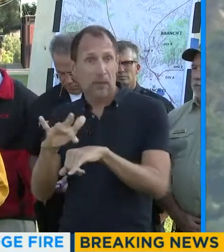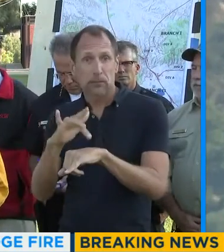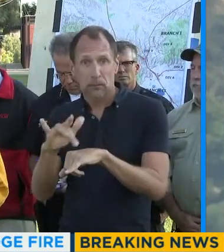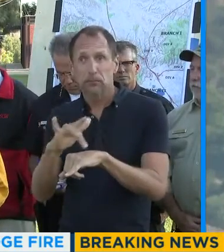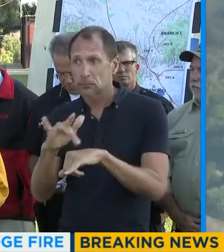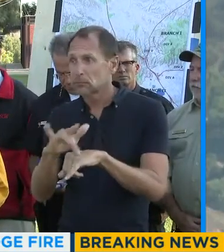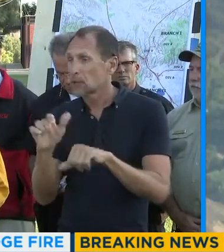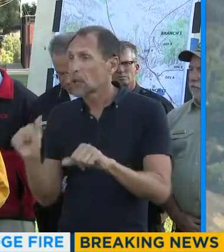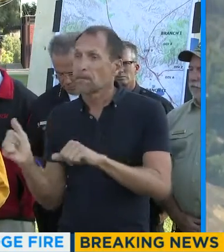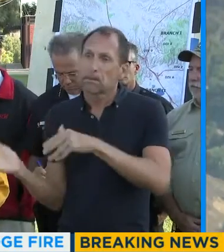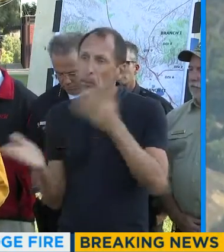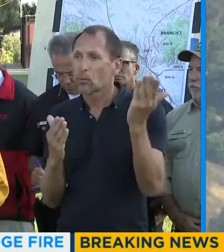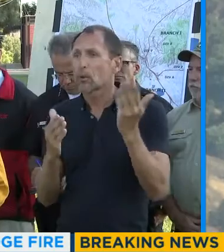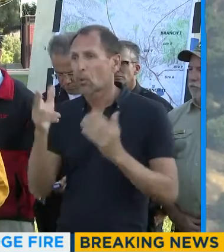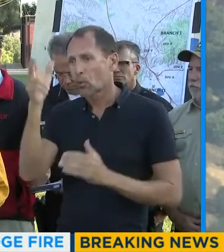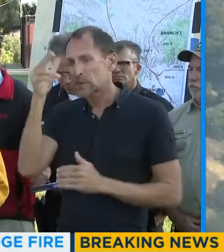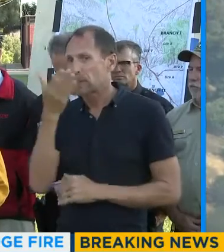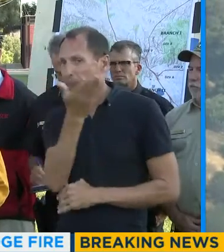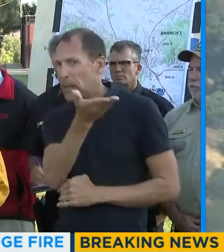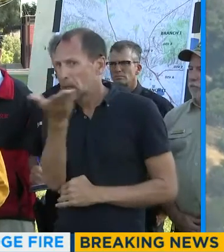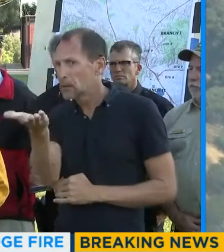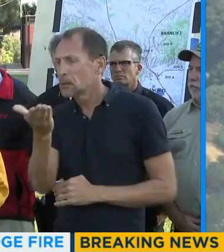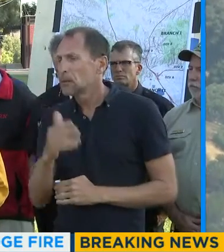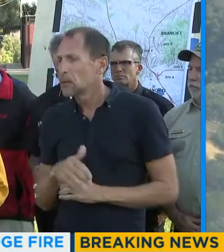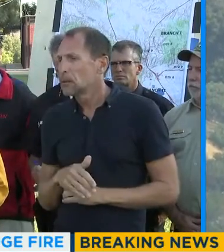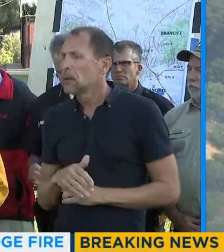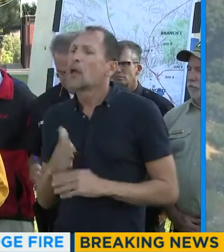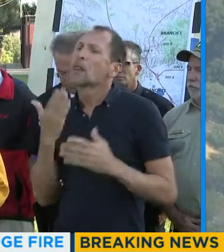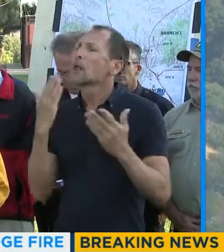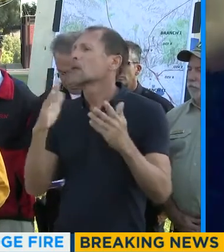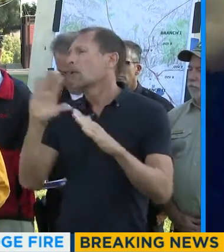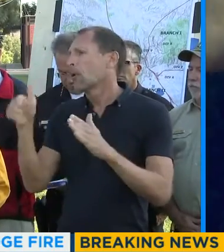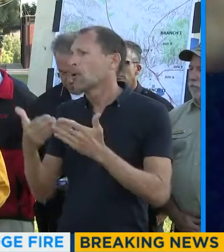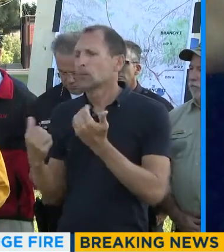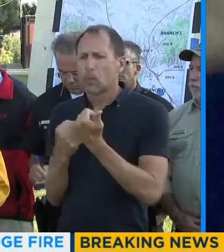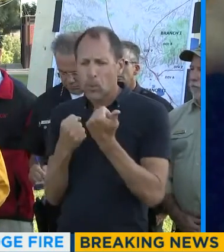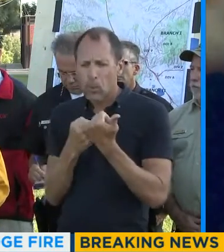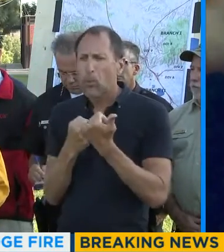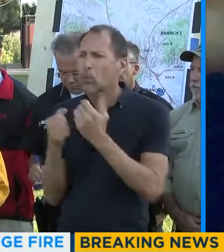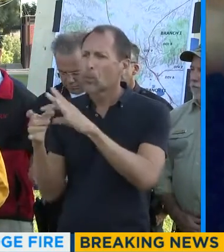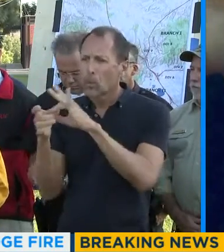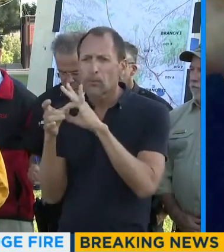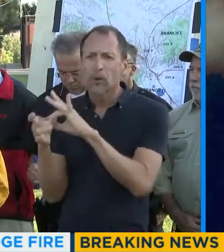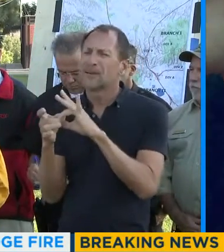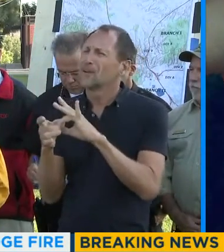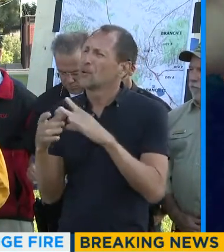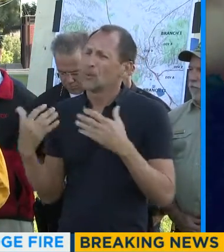use, and we encourage that. And again, thank you all for your cooperation.